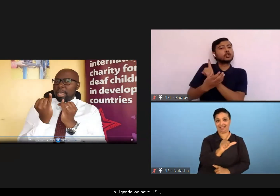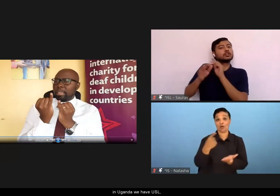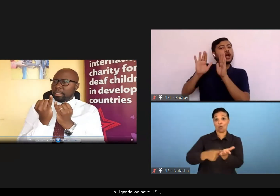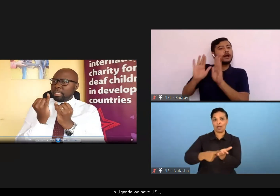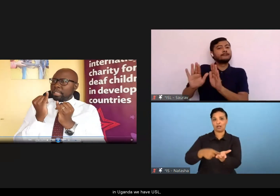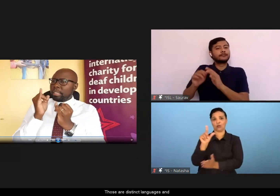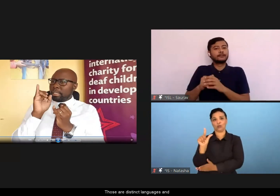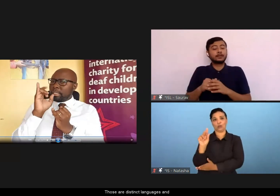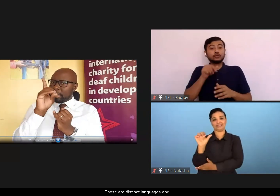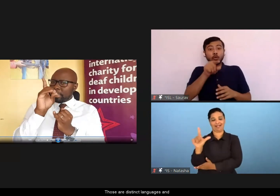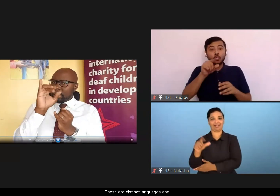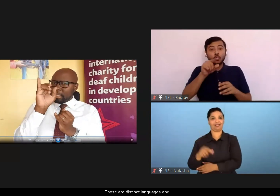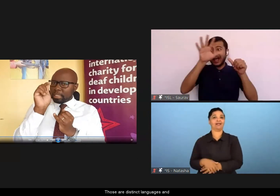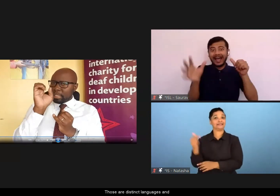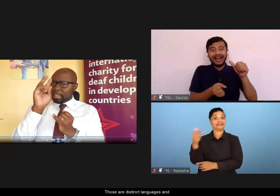have DSL.